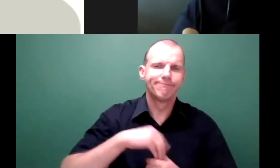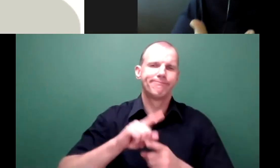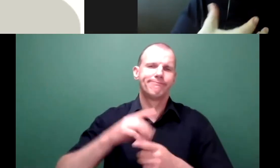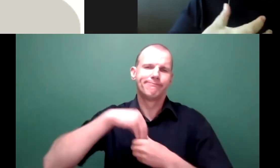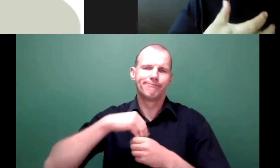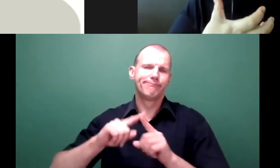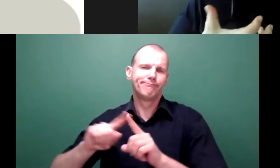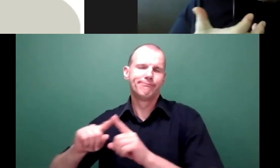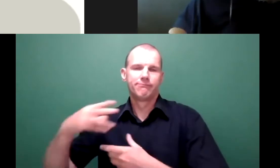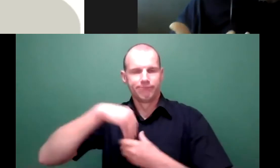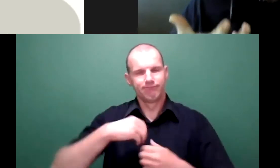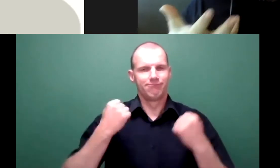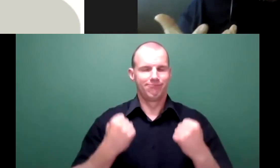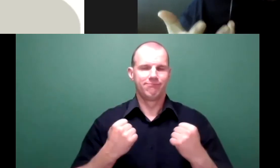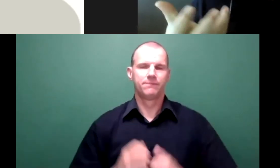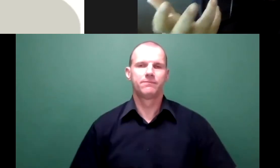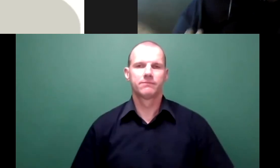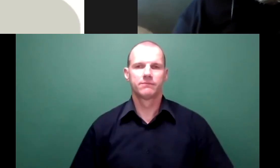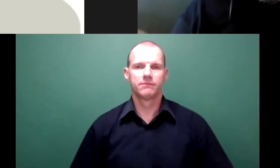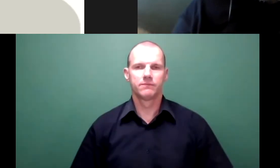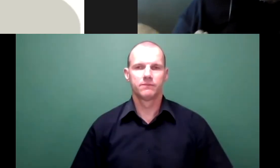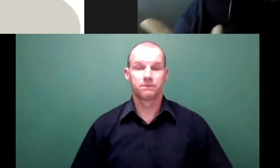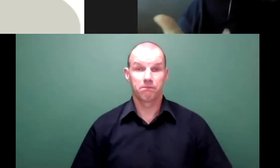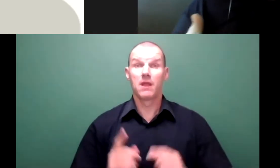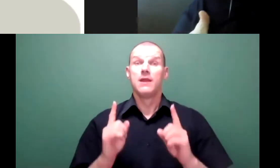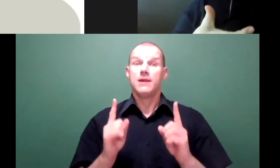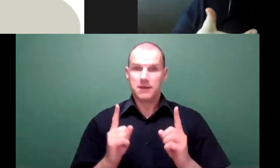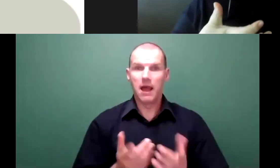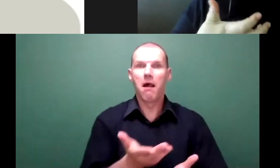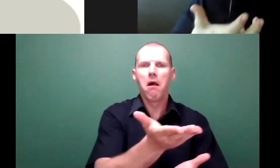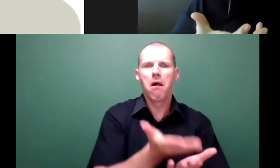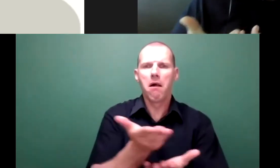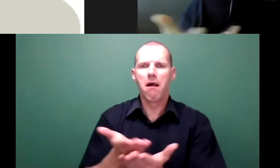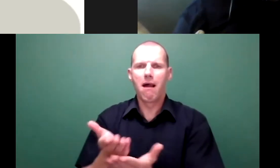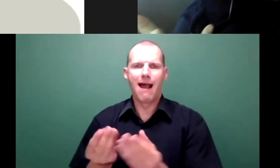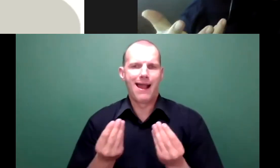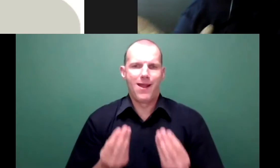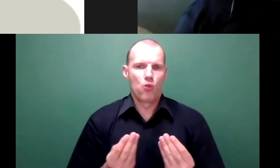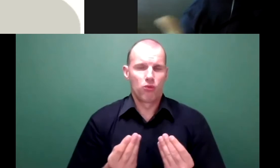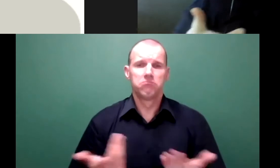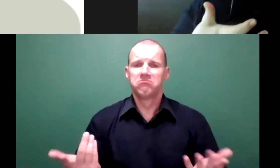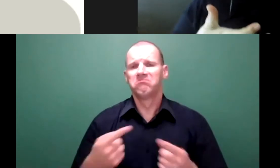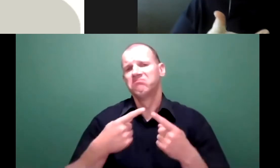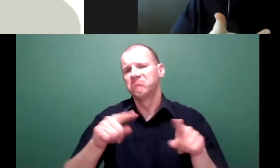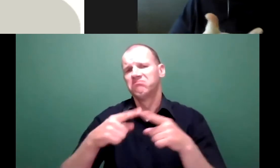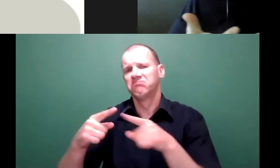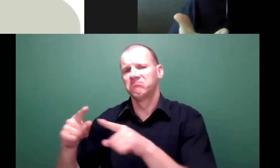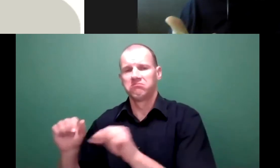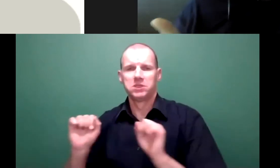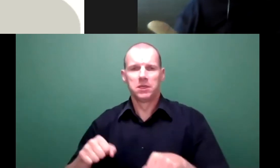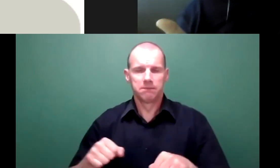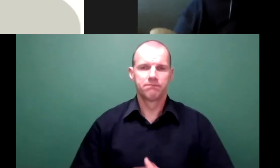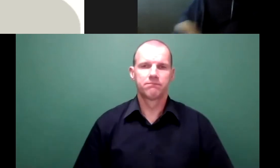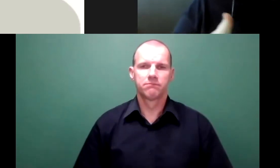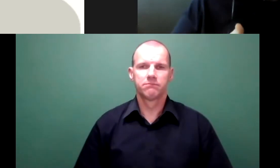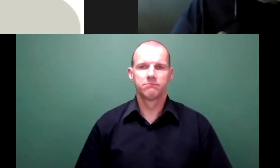very well and to be fluent in their country sign language, also understanding the deaf, how they